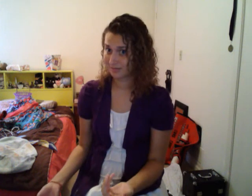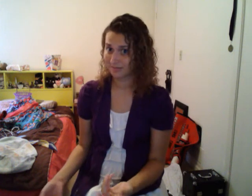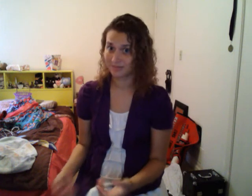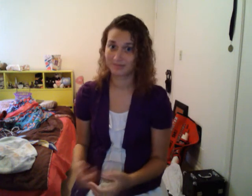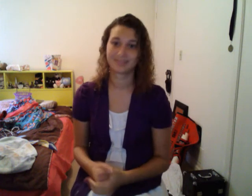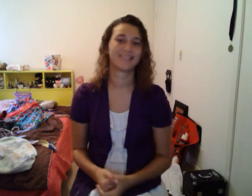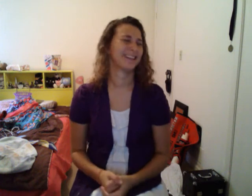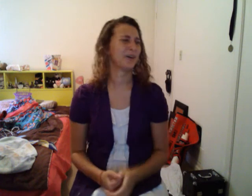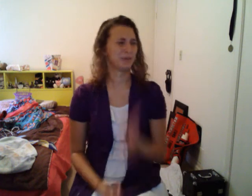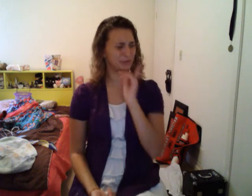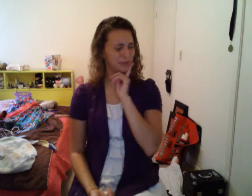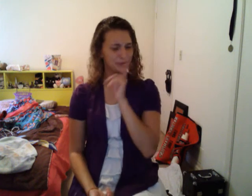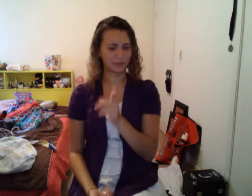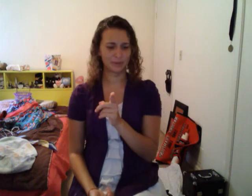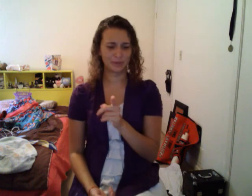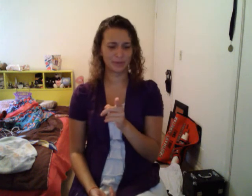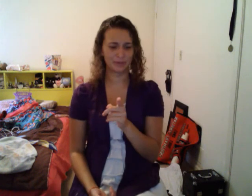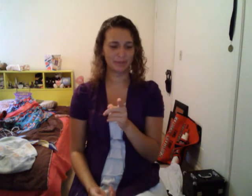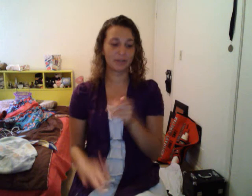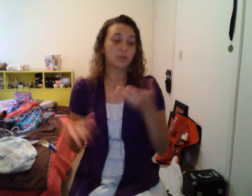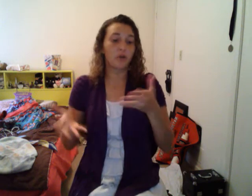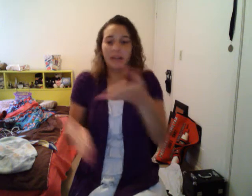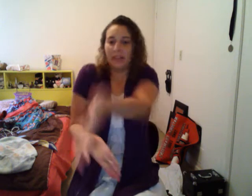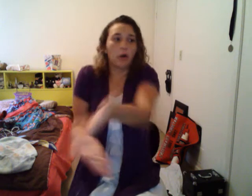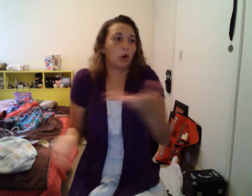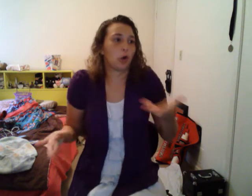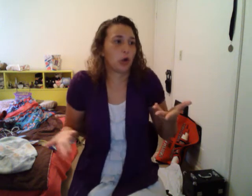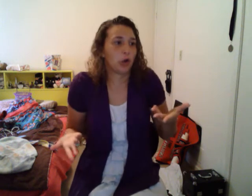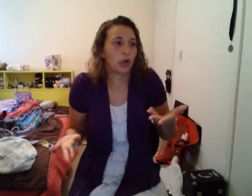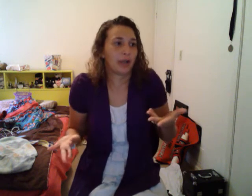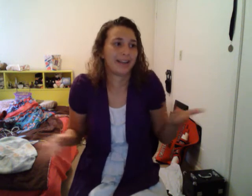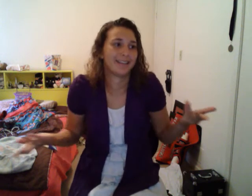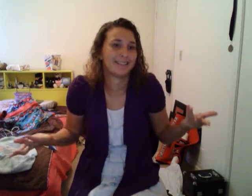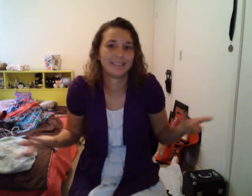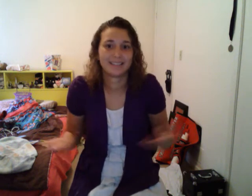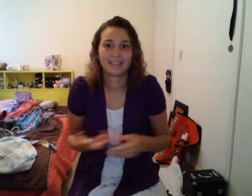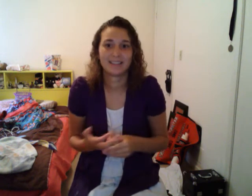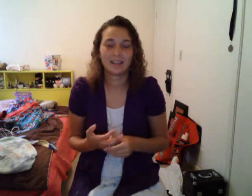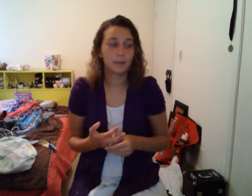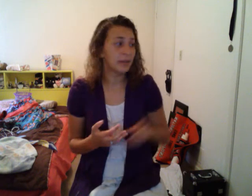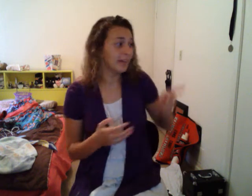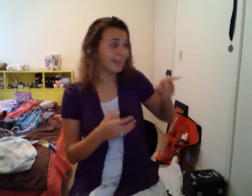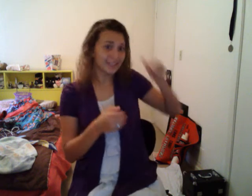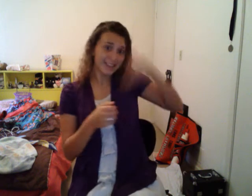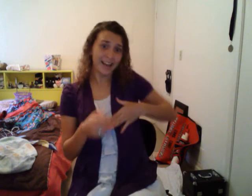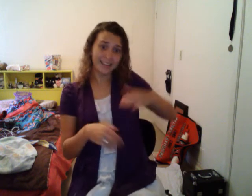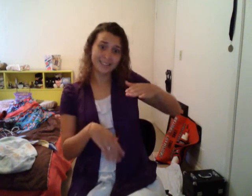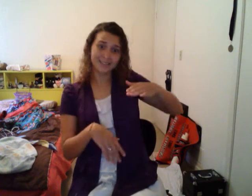That's true, but he was on the tracks, and you... This guy was on the bridge.